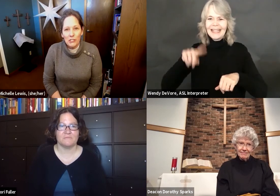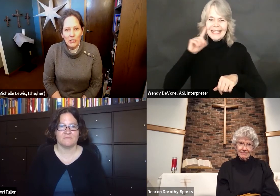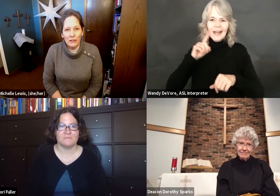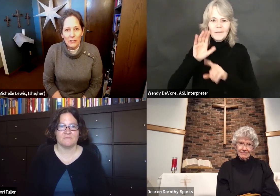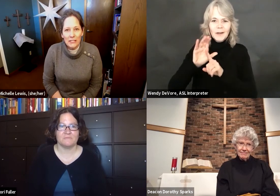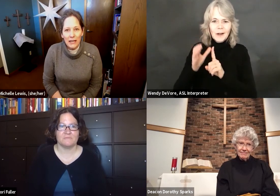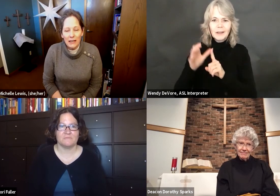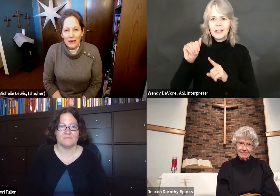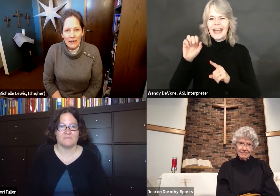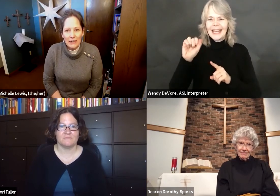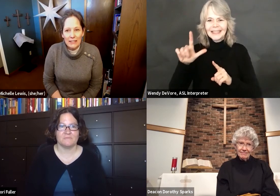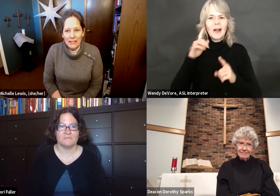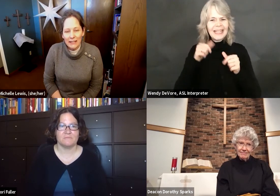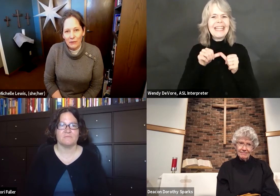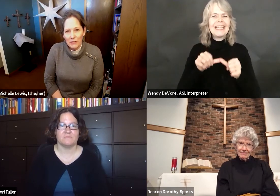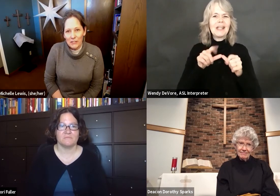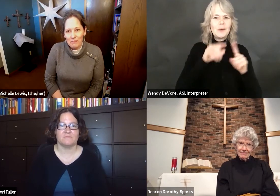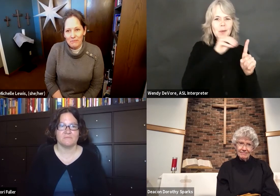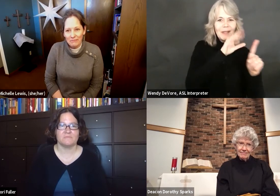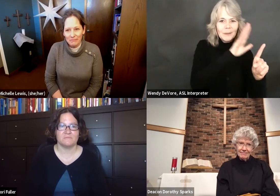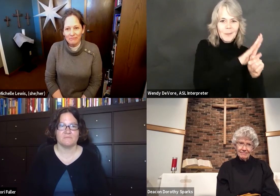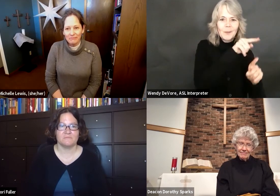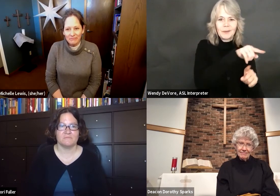what preaching looks like in sign language.